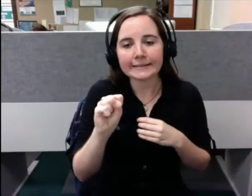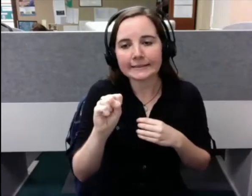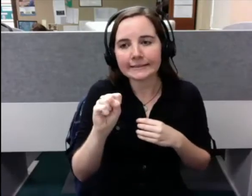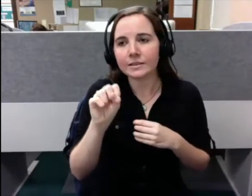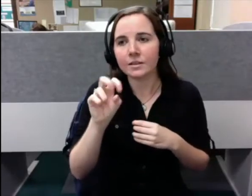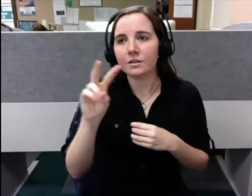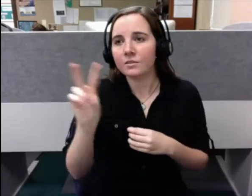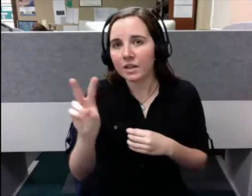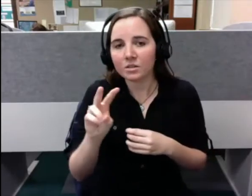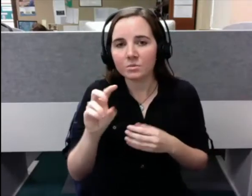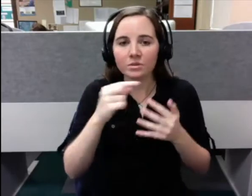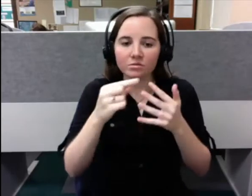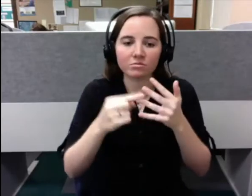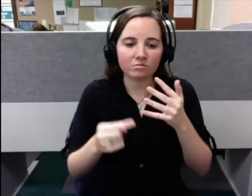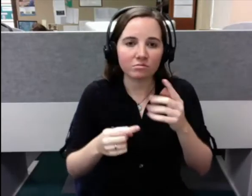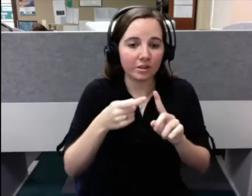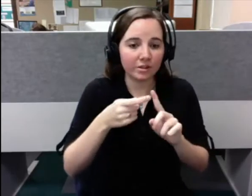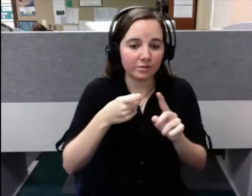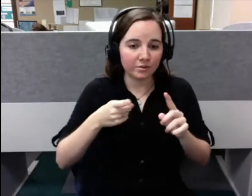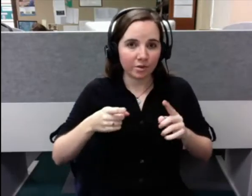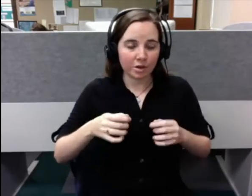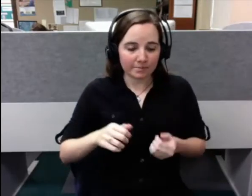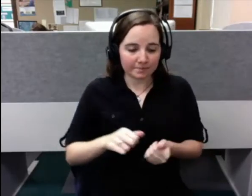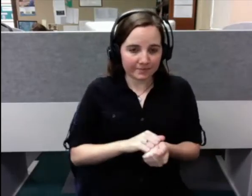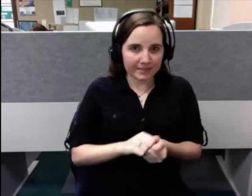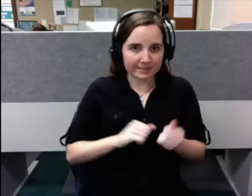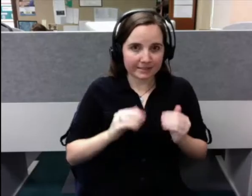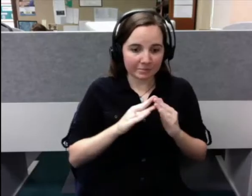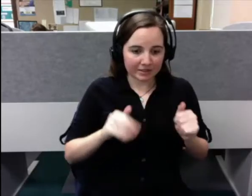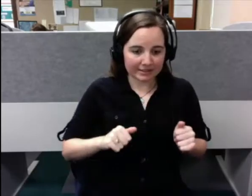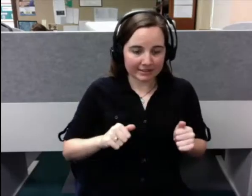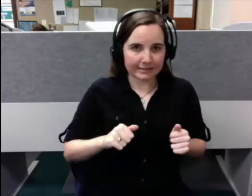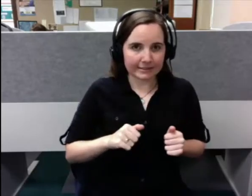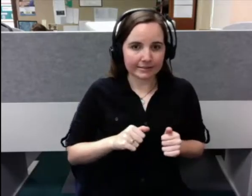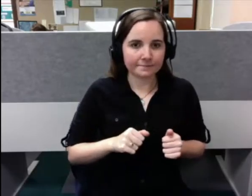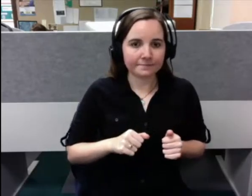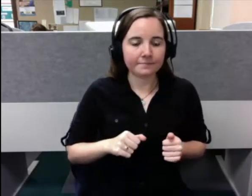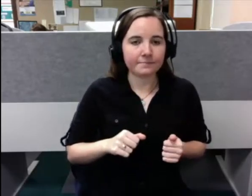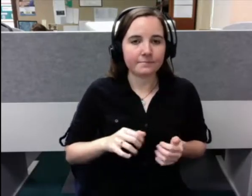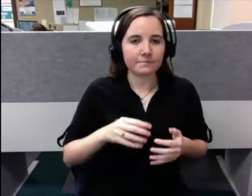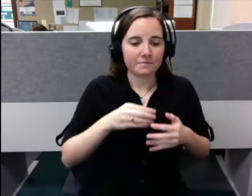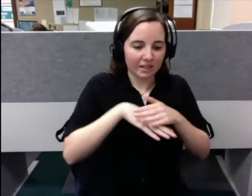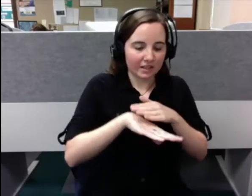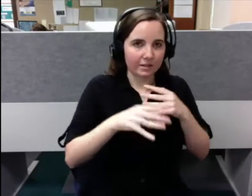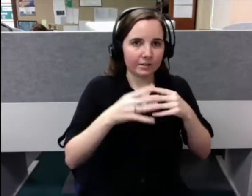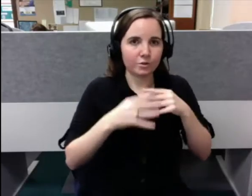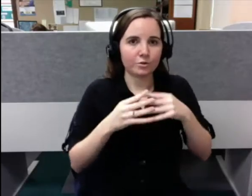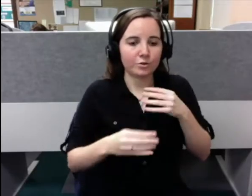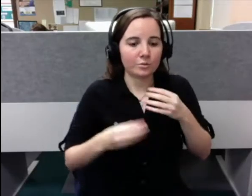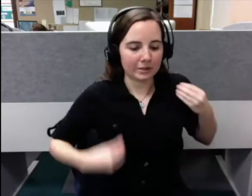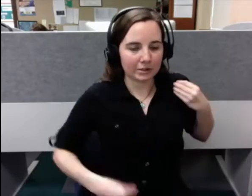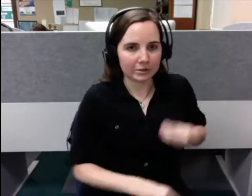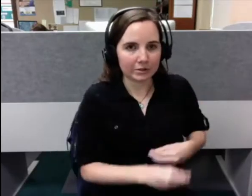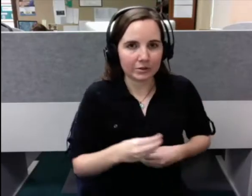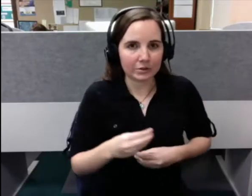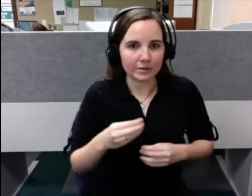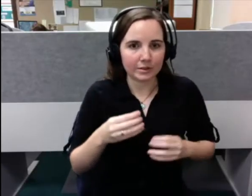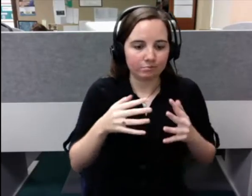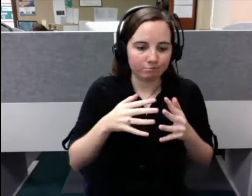minerals from the alimentary canal or gastrointestinal tract actually into your bloodstream across several